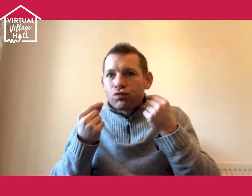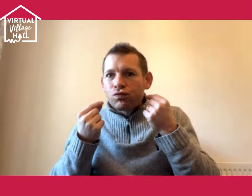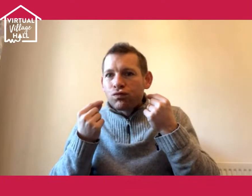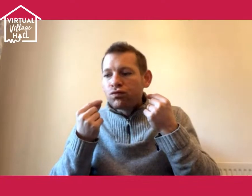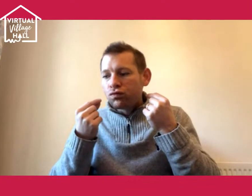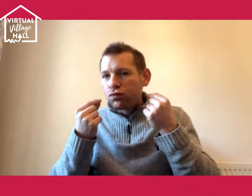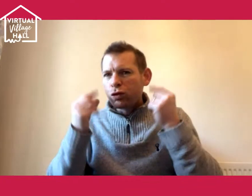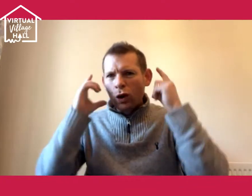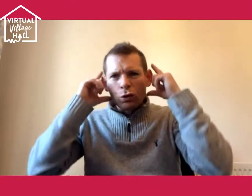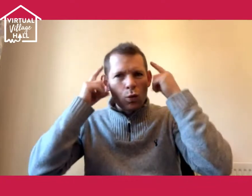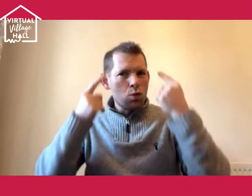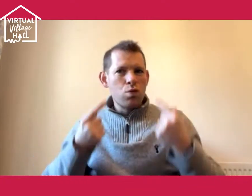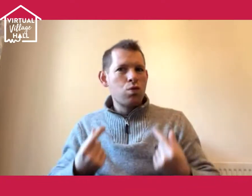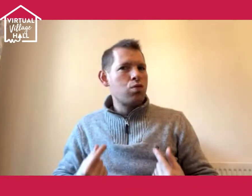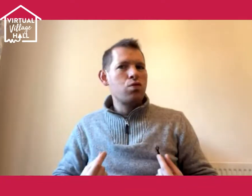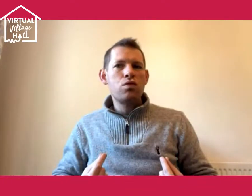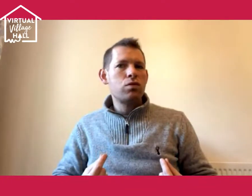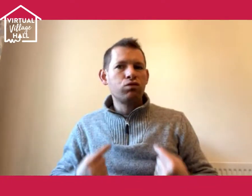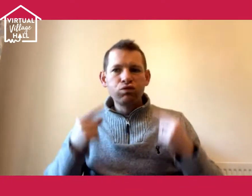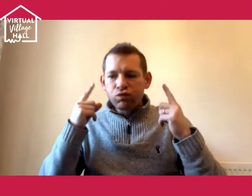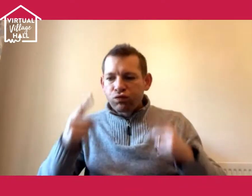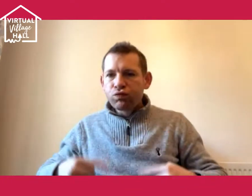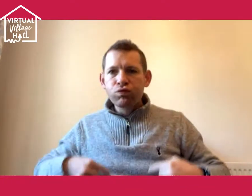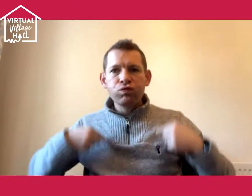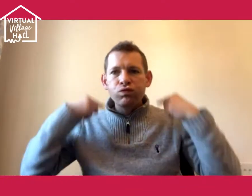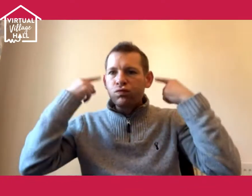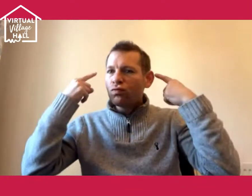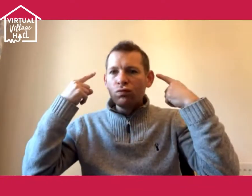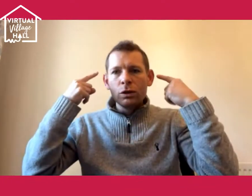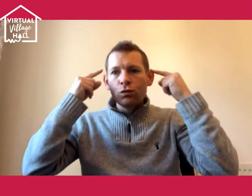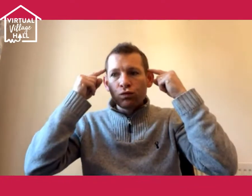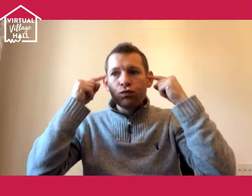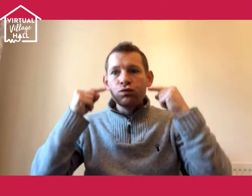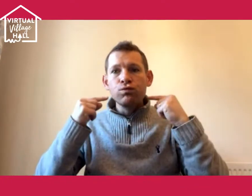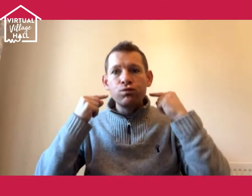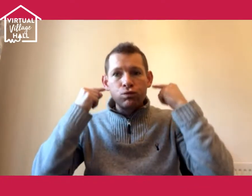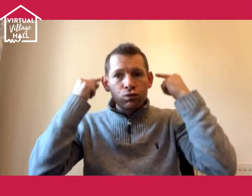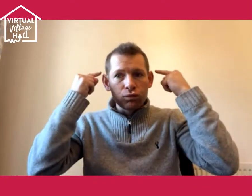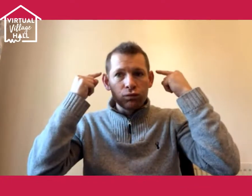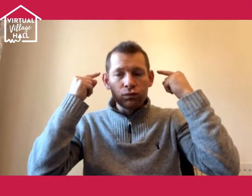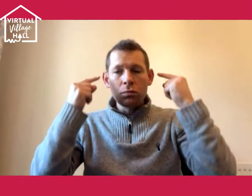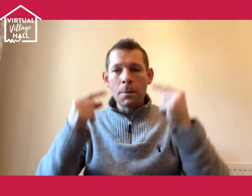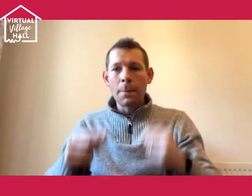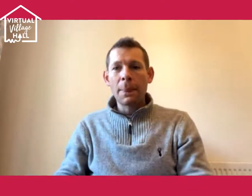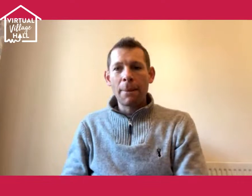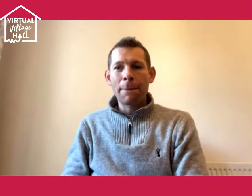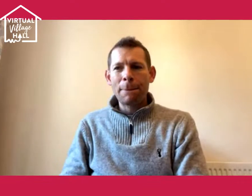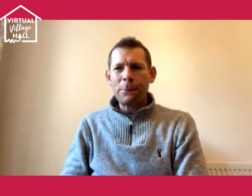And her ears are not too droopy and long. They're medium length.